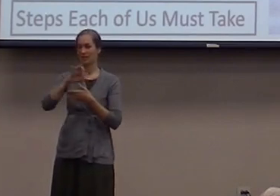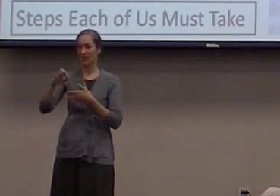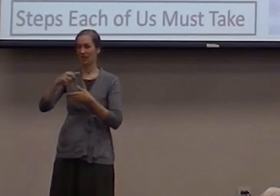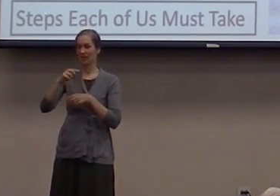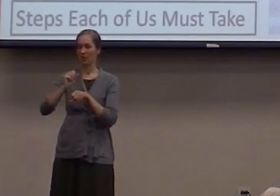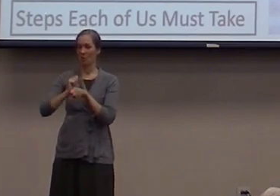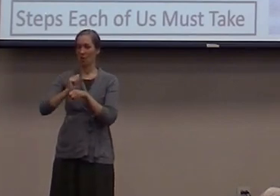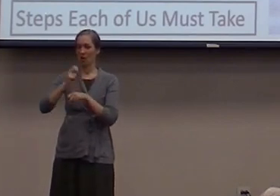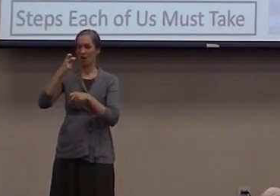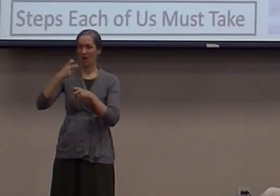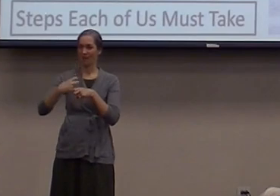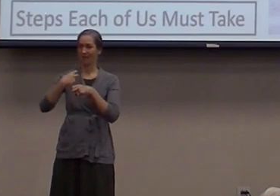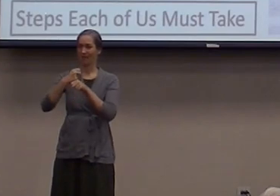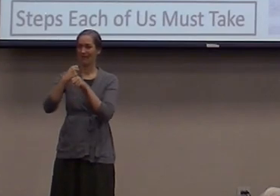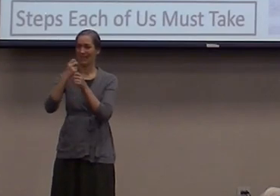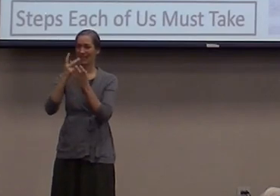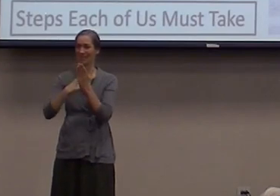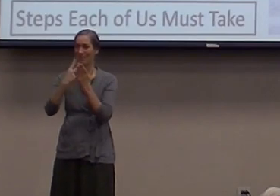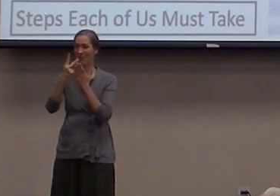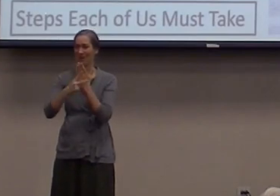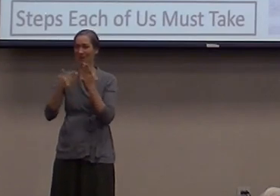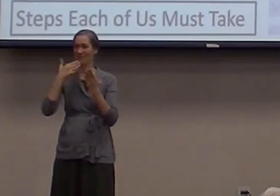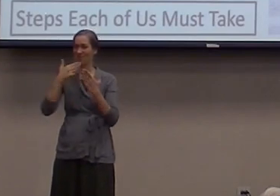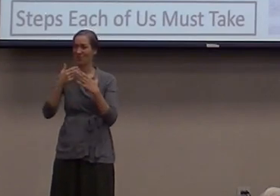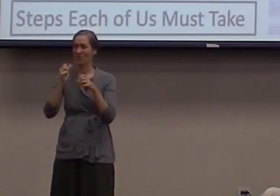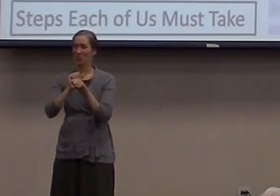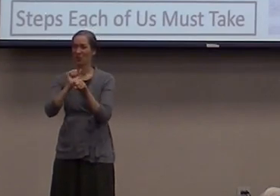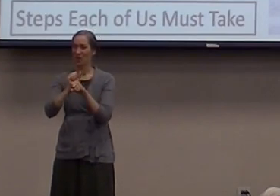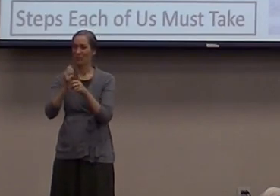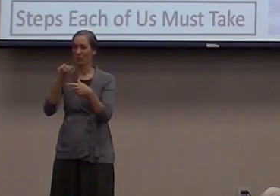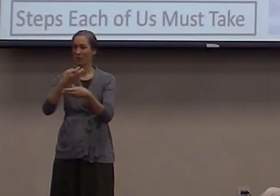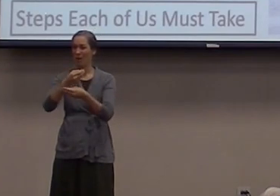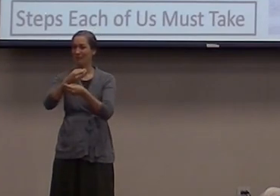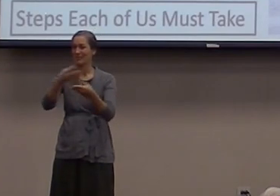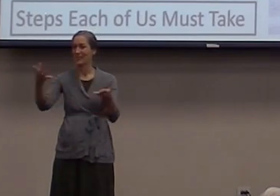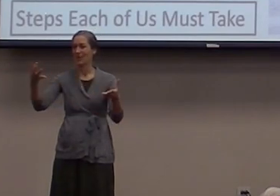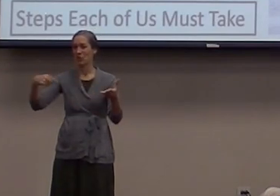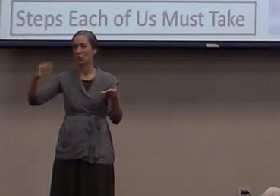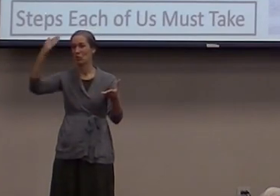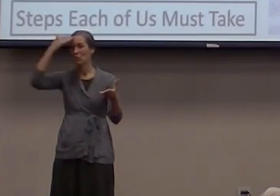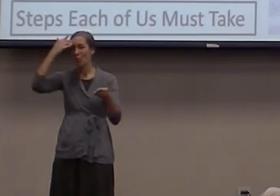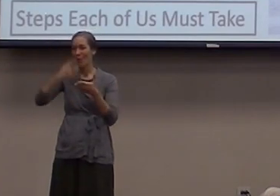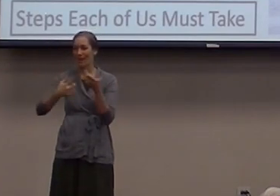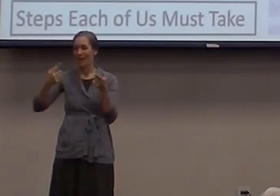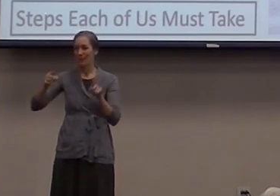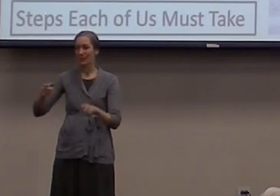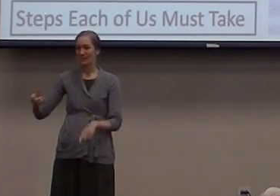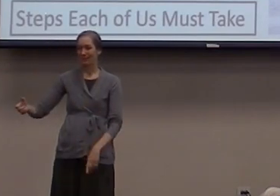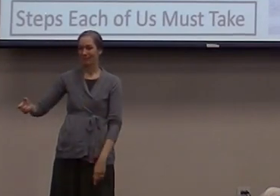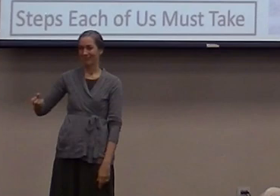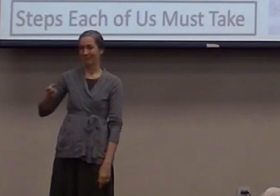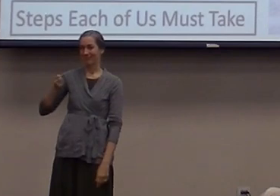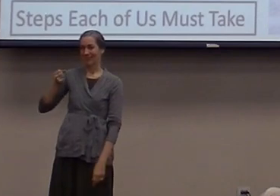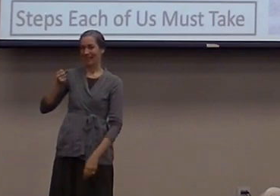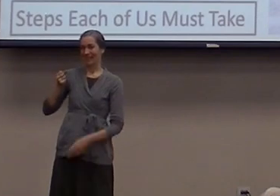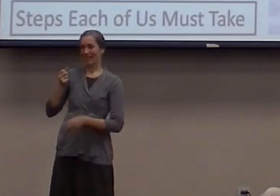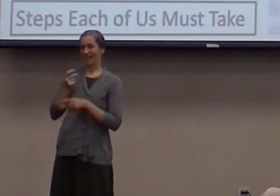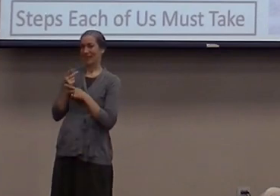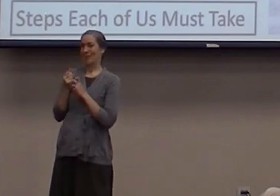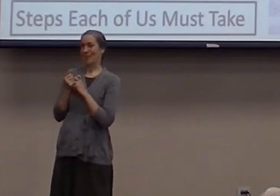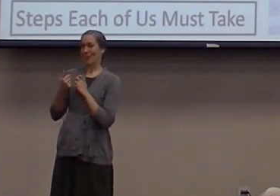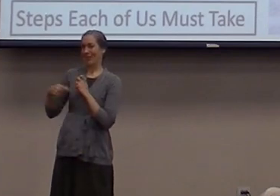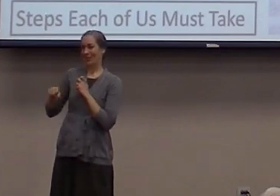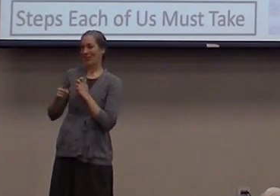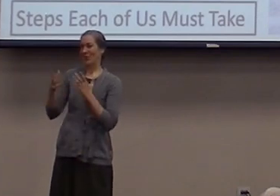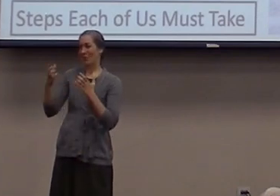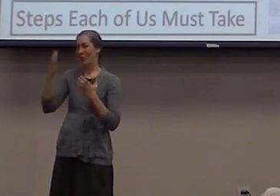good job. And we want you to have one so you'll know what's happening. Keep it with you. You'll want to know who you want to see and who